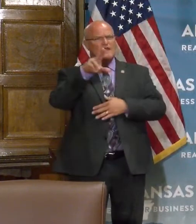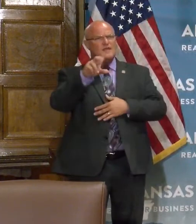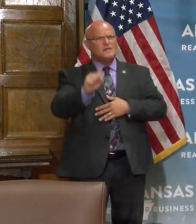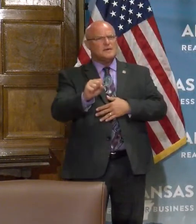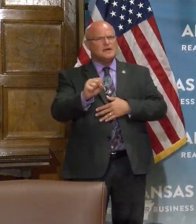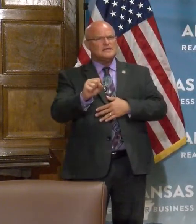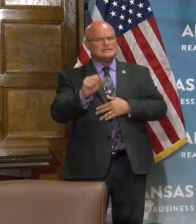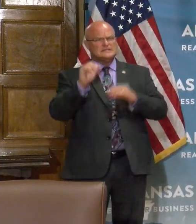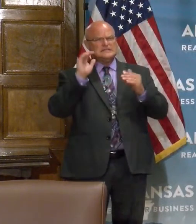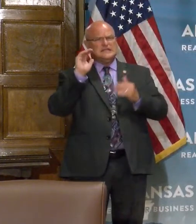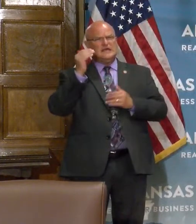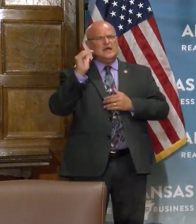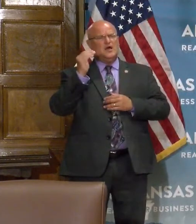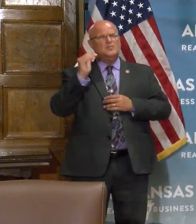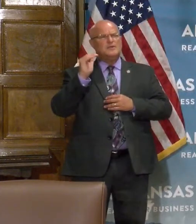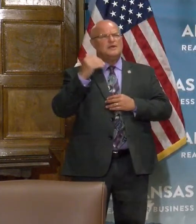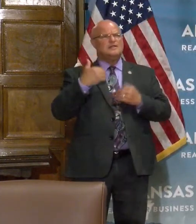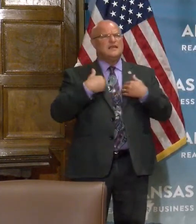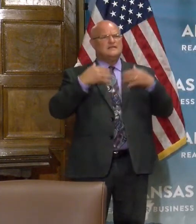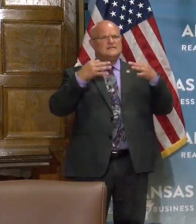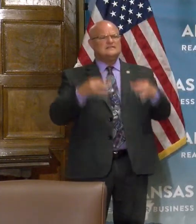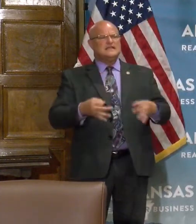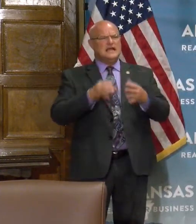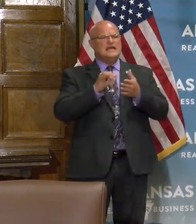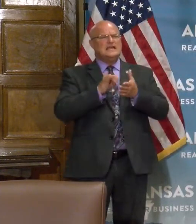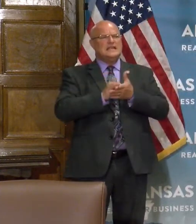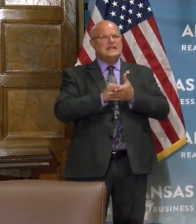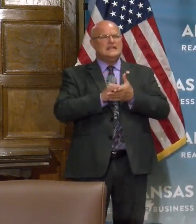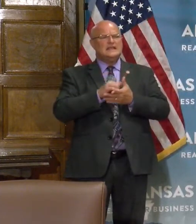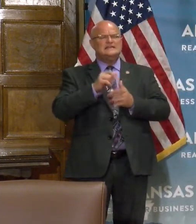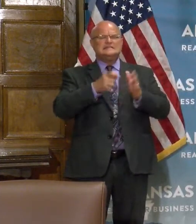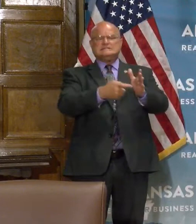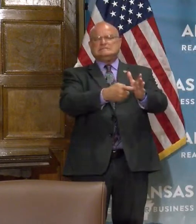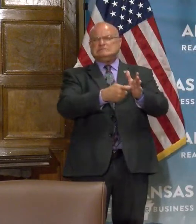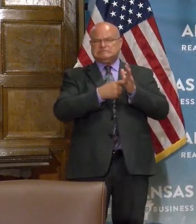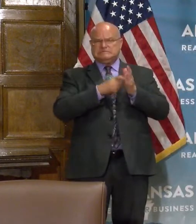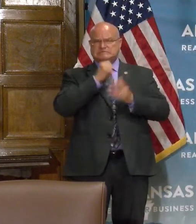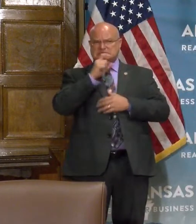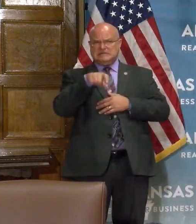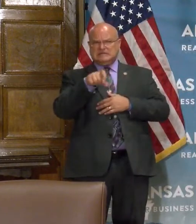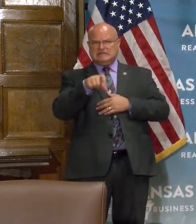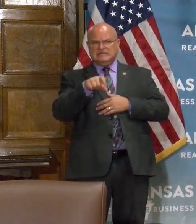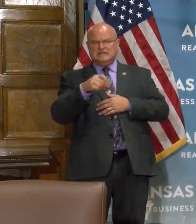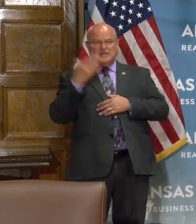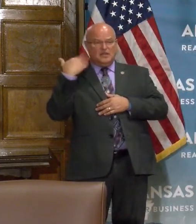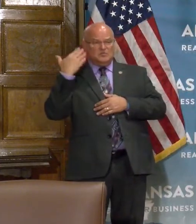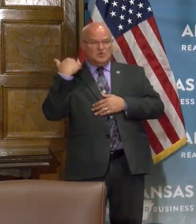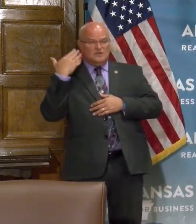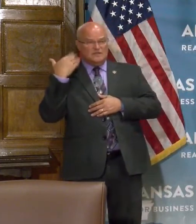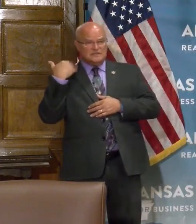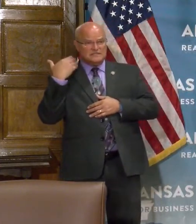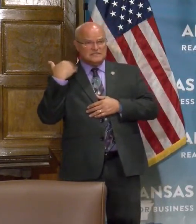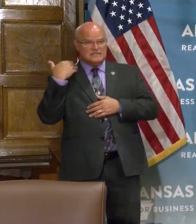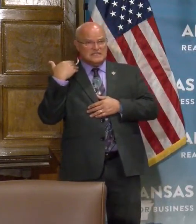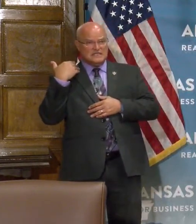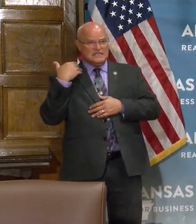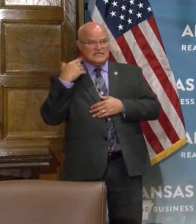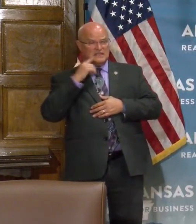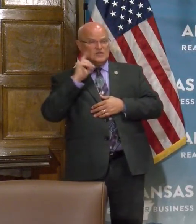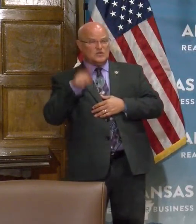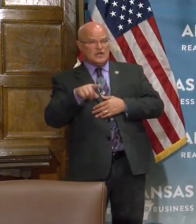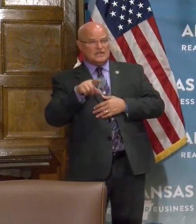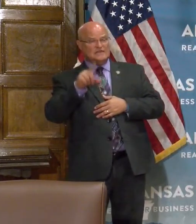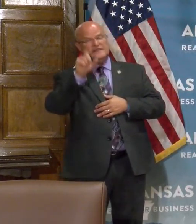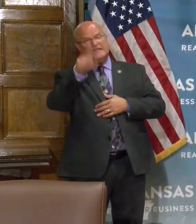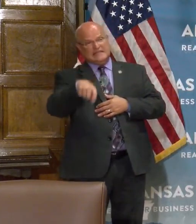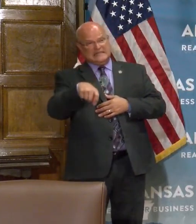They apparently have decided that they don't have to wear them. Previously, the directive was that